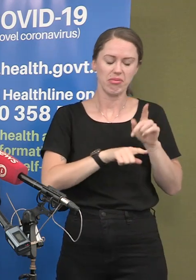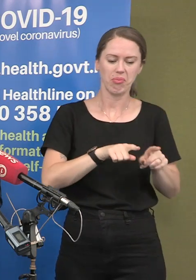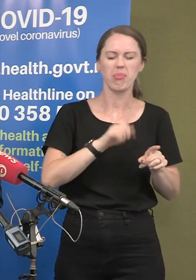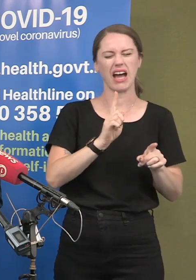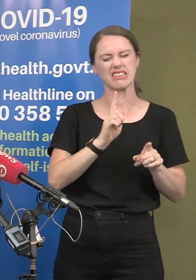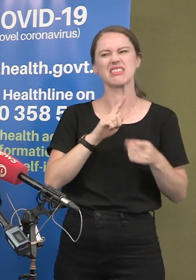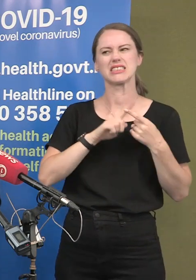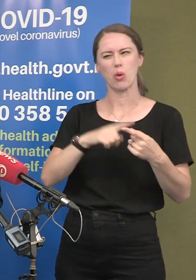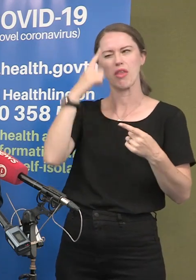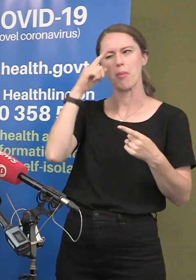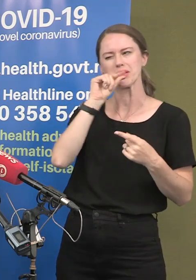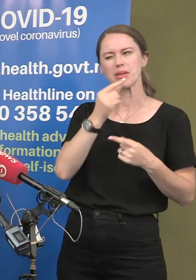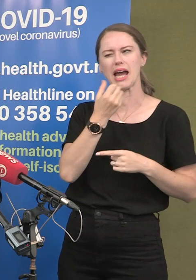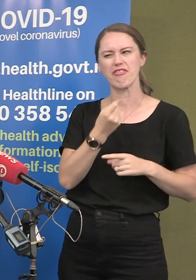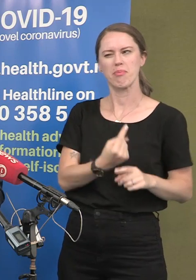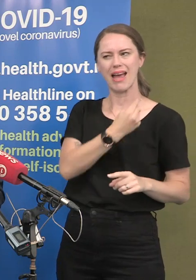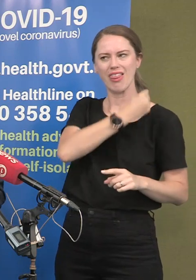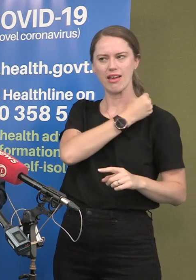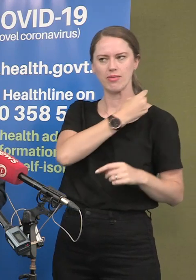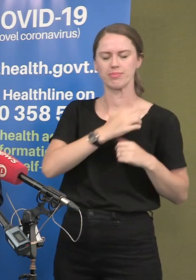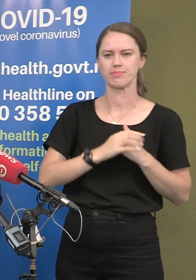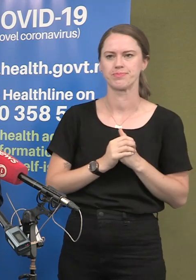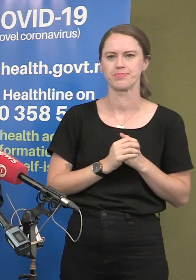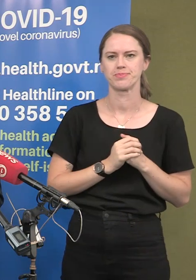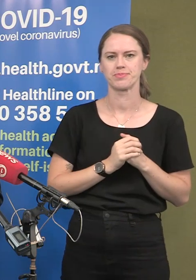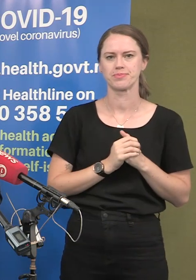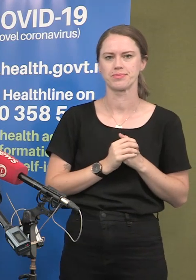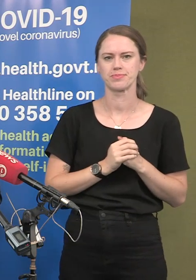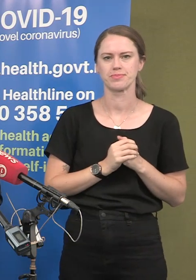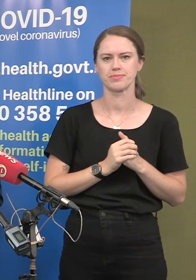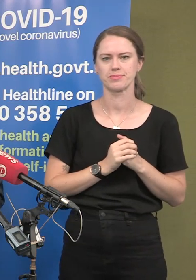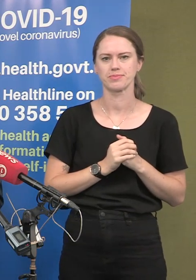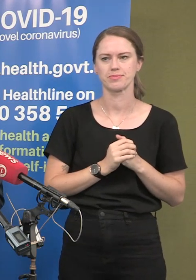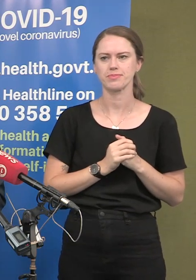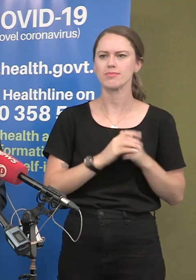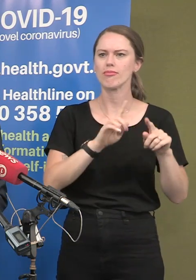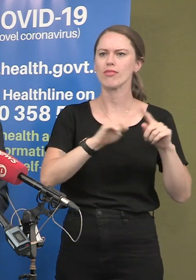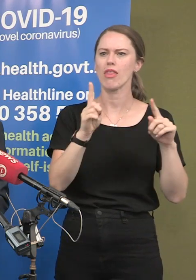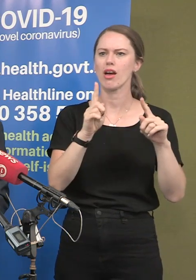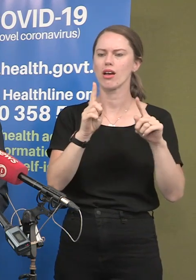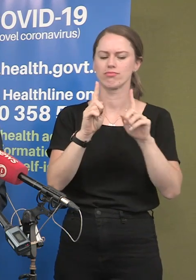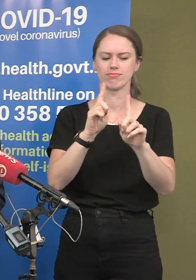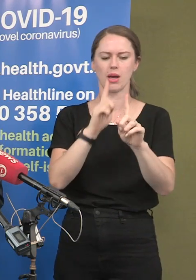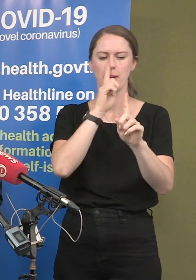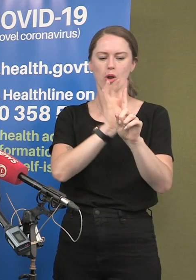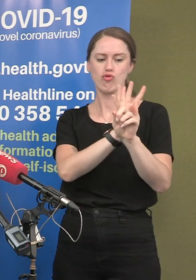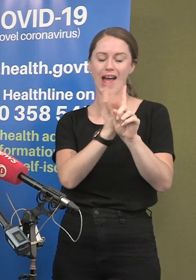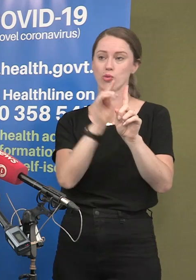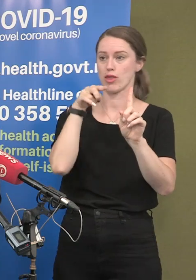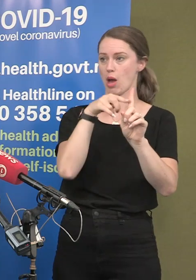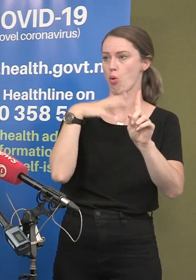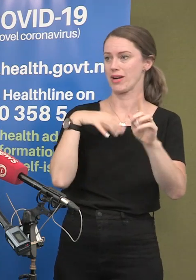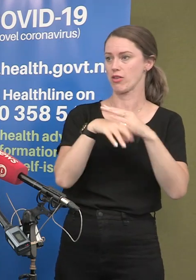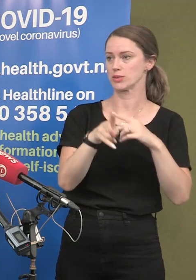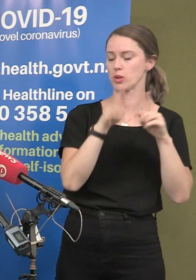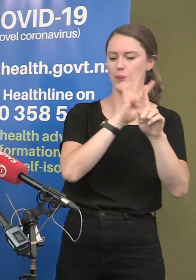case, so it is a probable case. As you also know, a number of close contacts, including staff at North